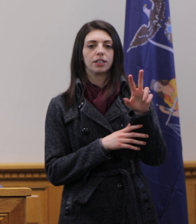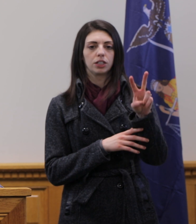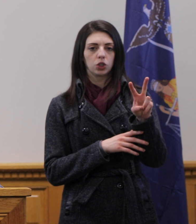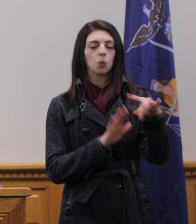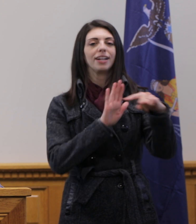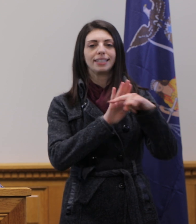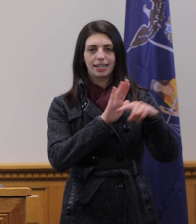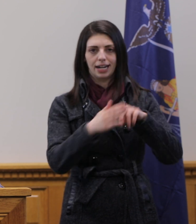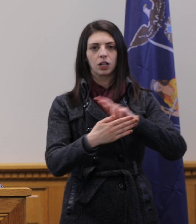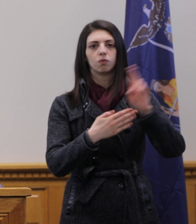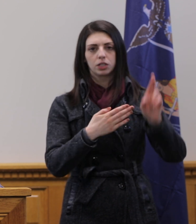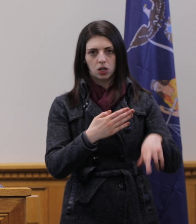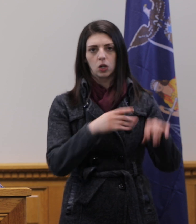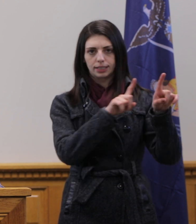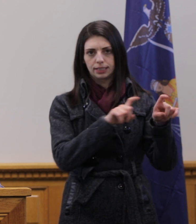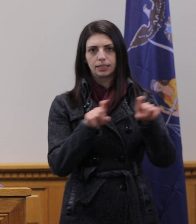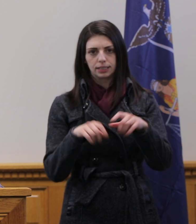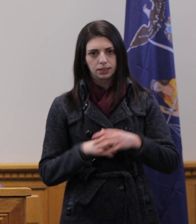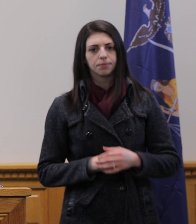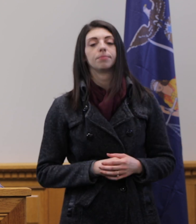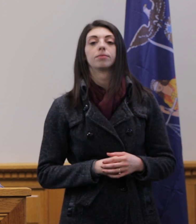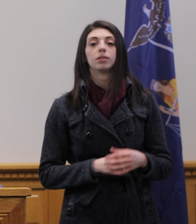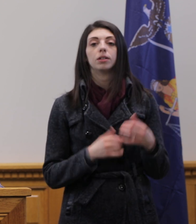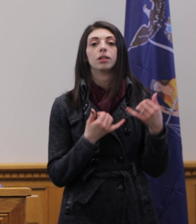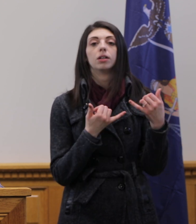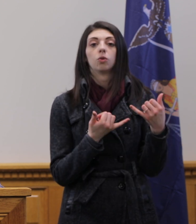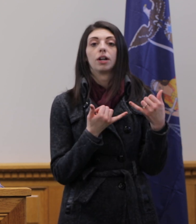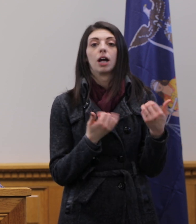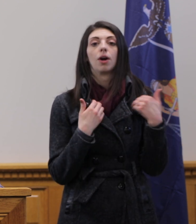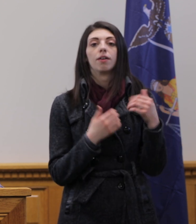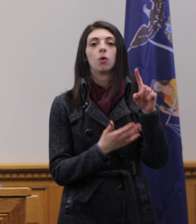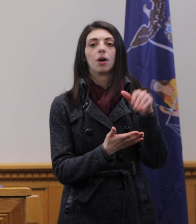121,652 negative test results. And we currently have